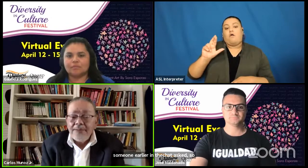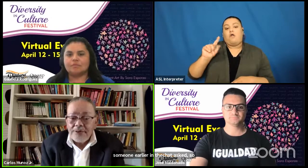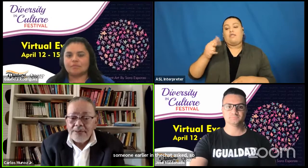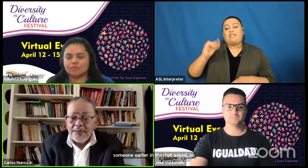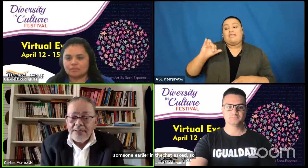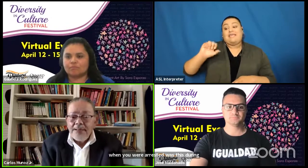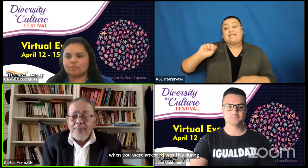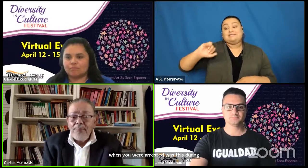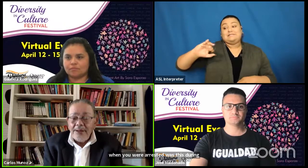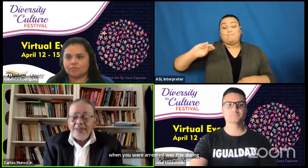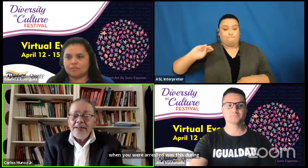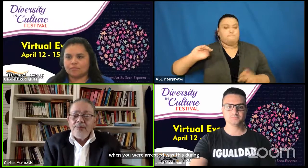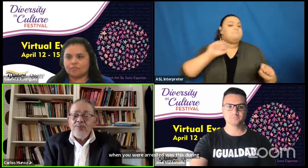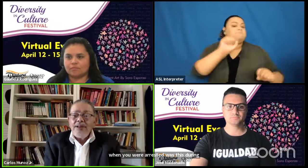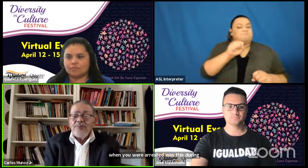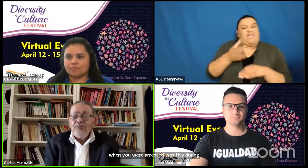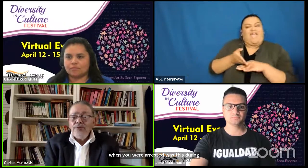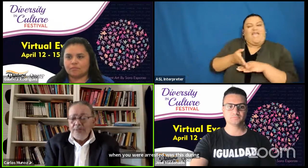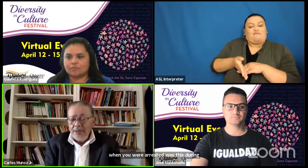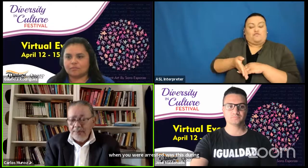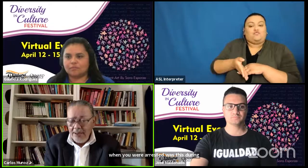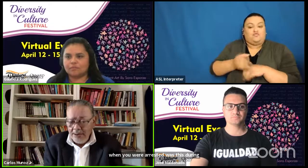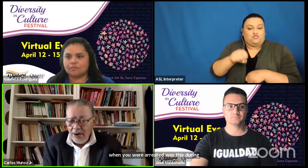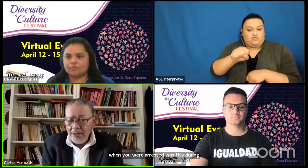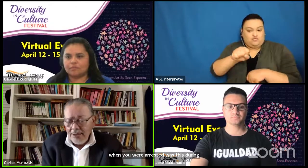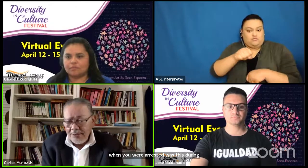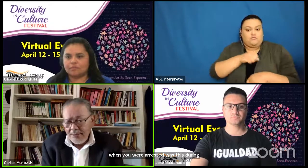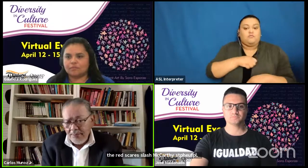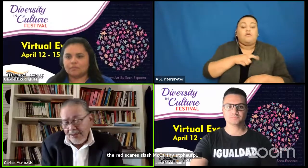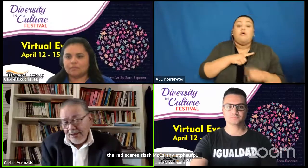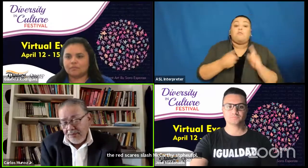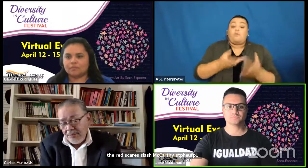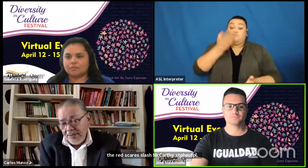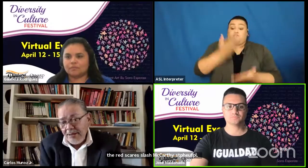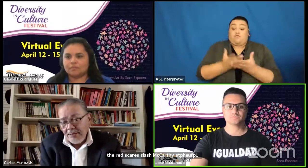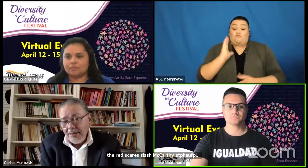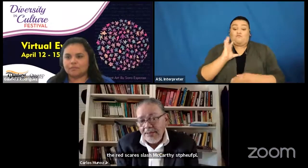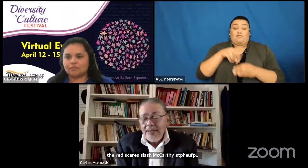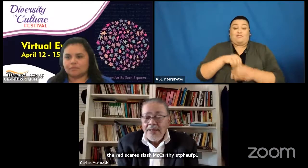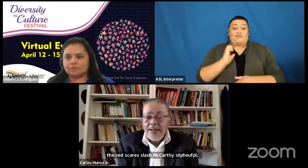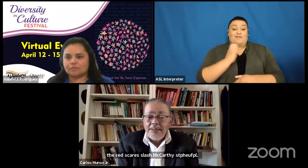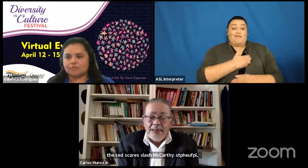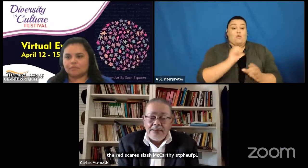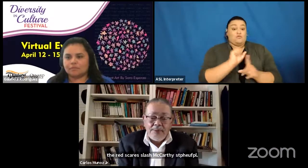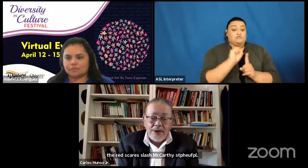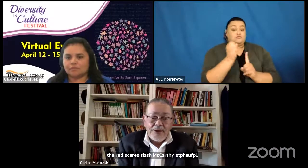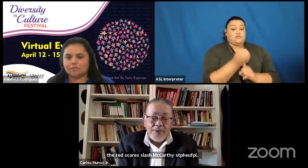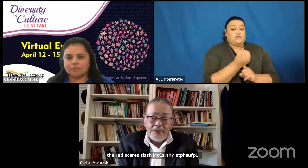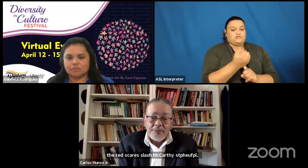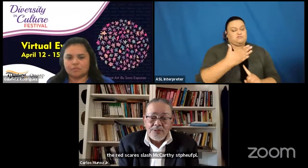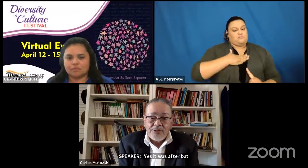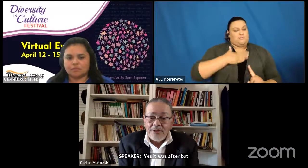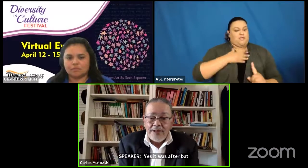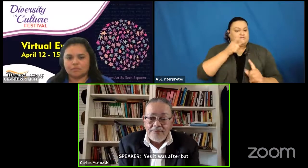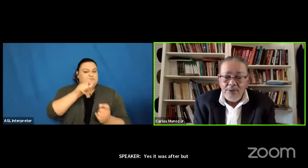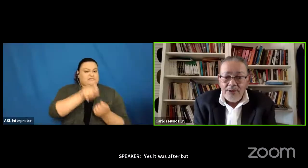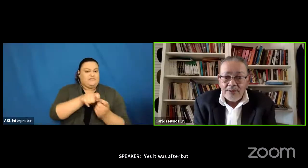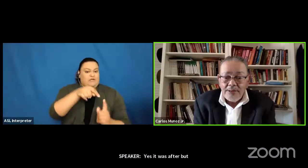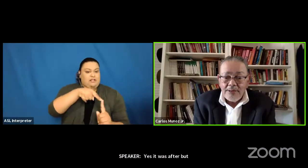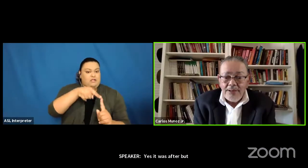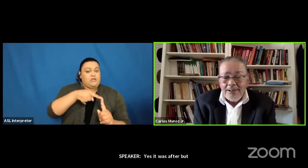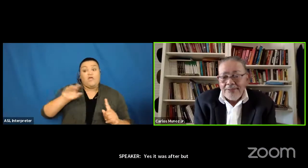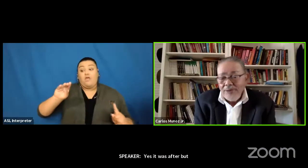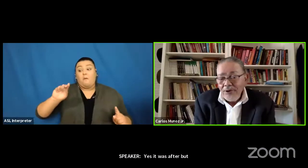was after. But what it proved in my case in particular, that McCarthyism is still alive and